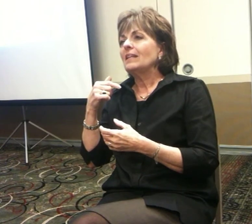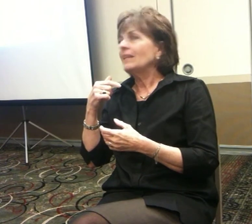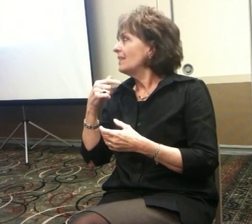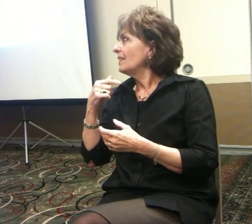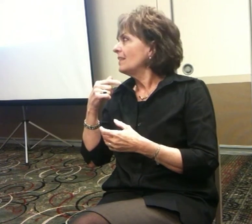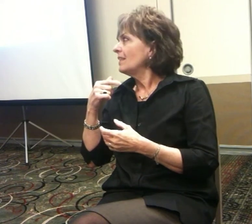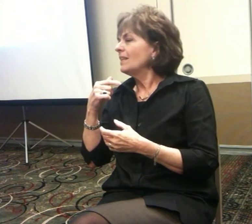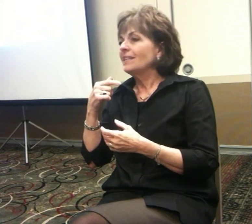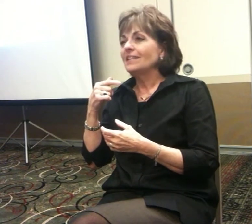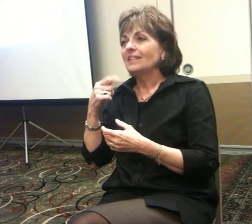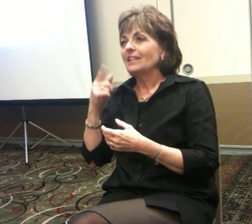sucker.